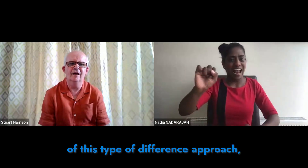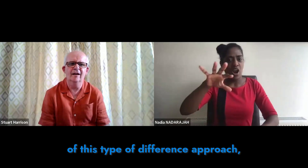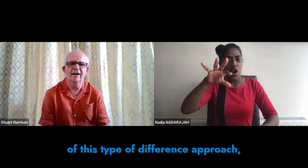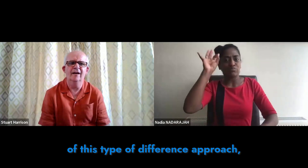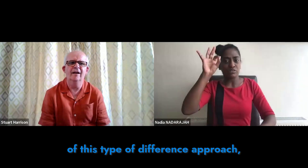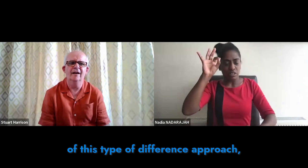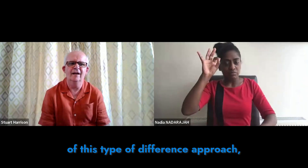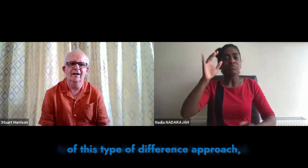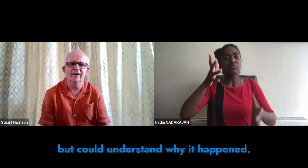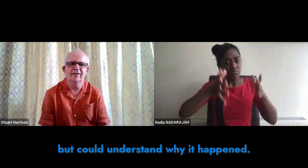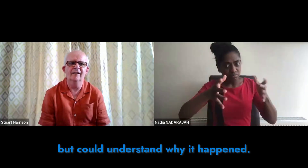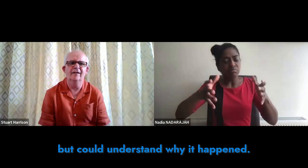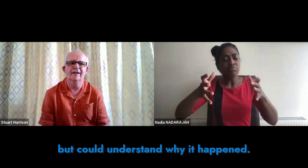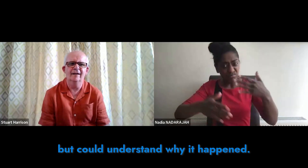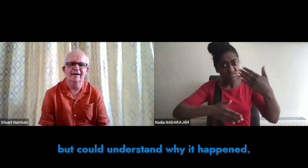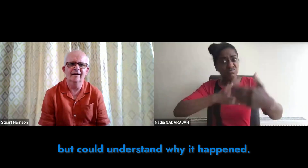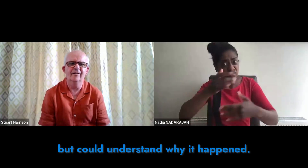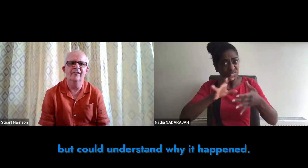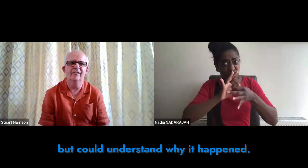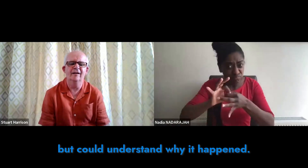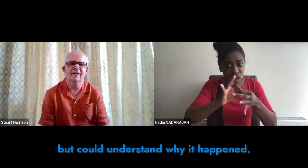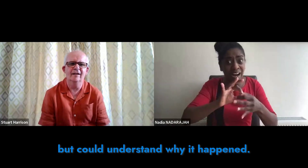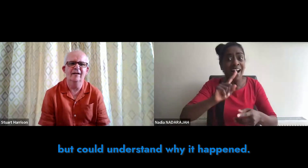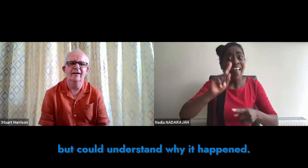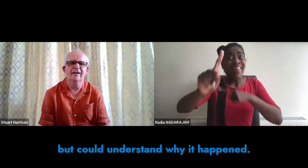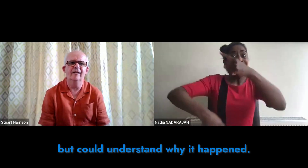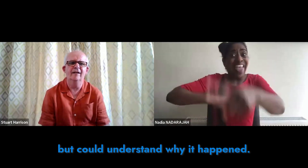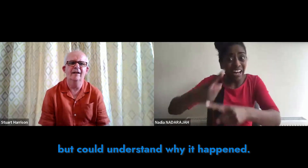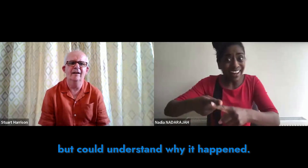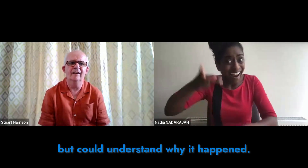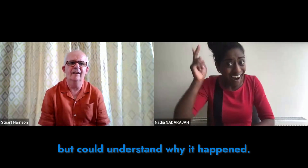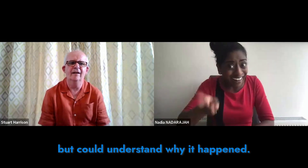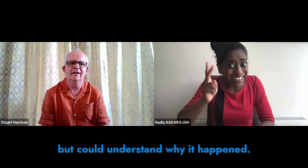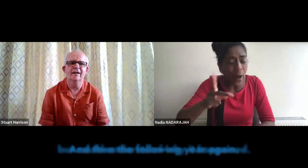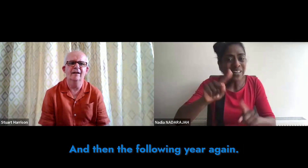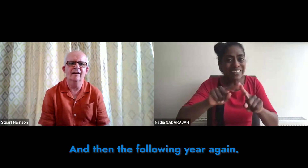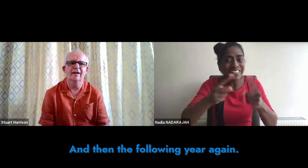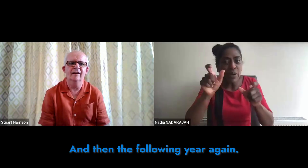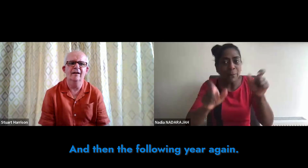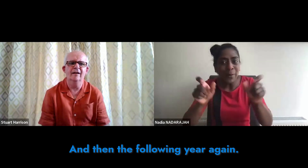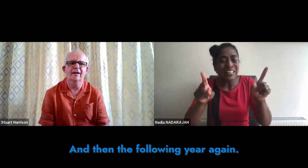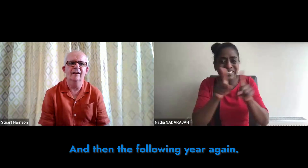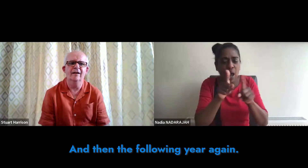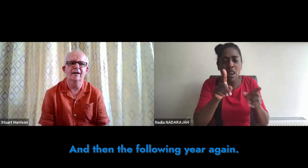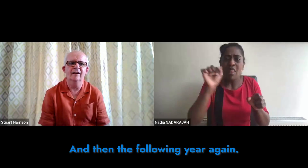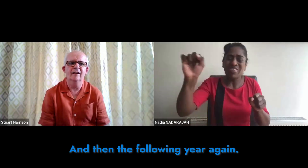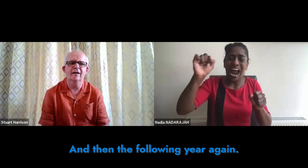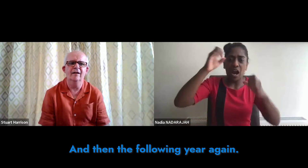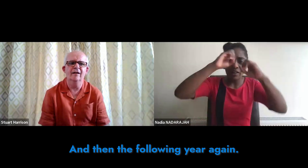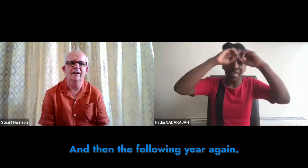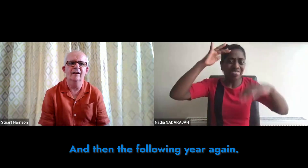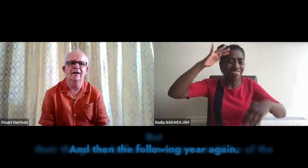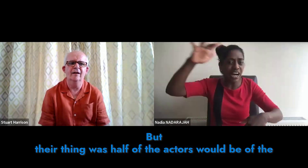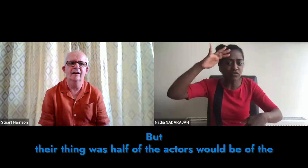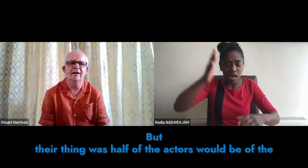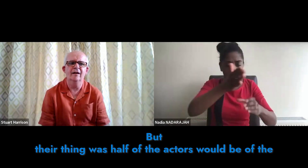different approach, but could understand why it happened. And then the following year